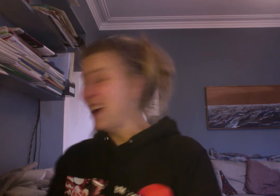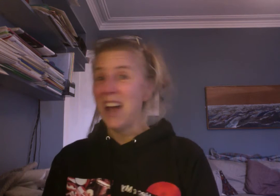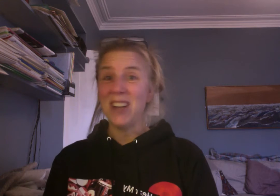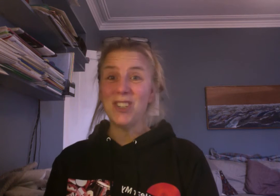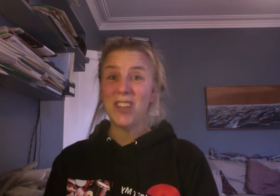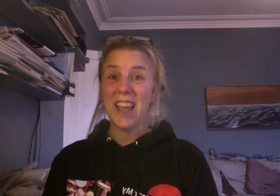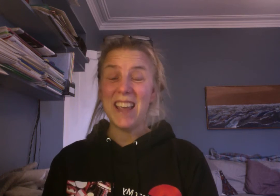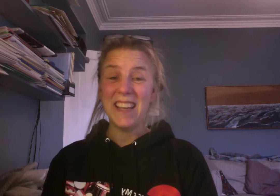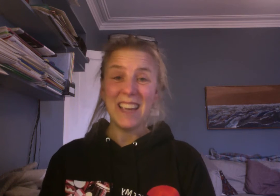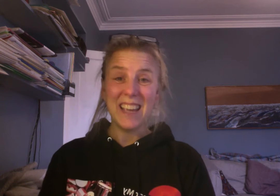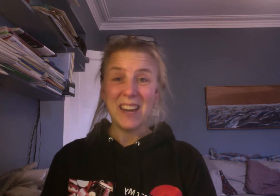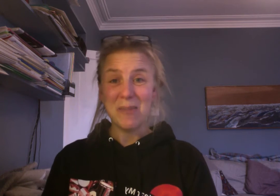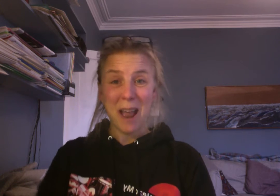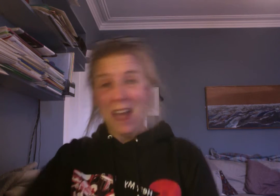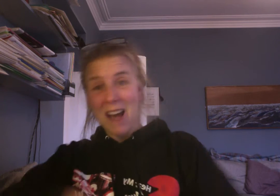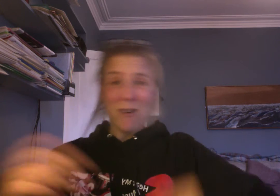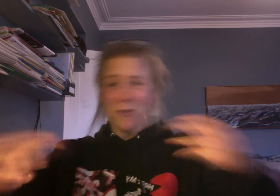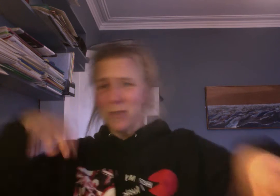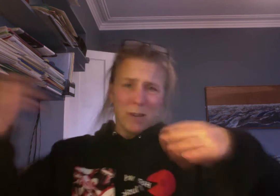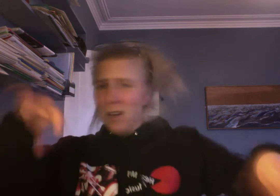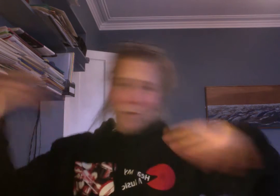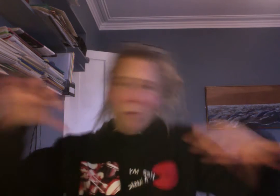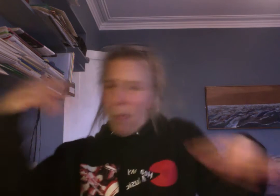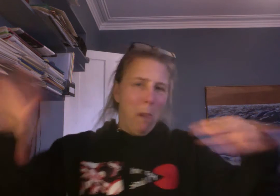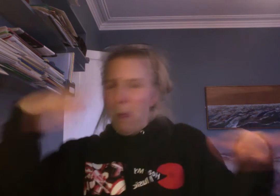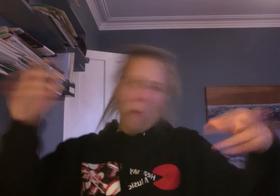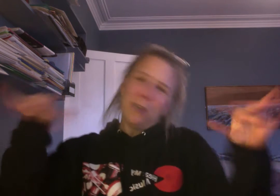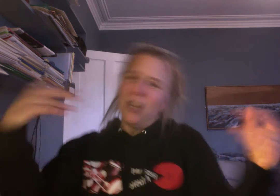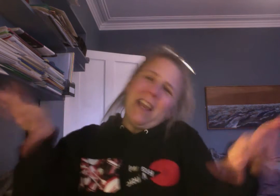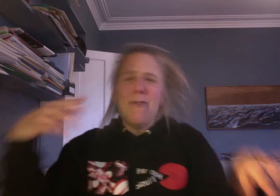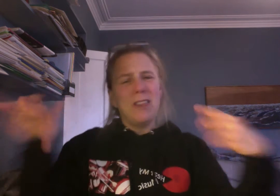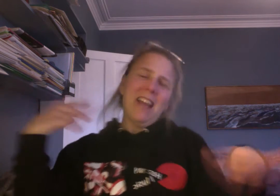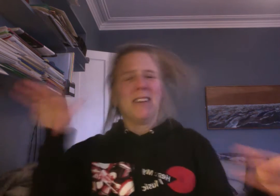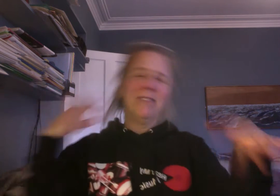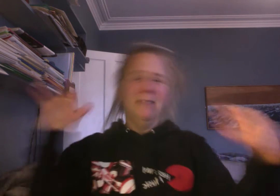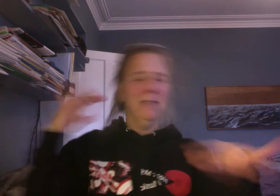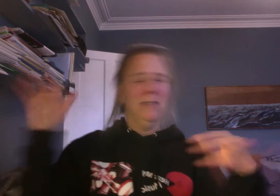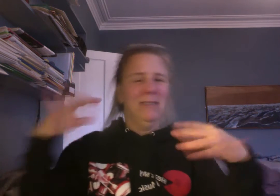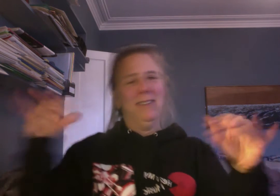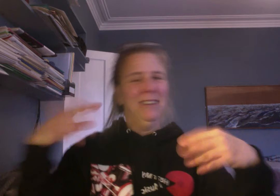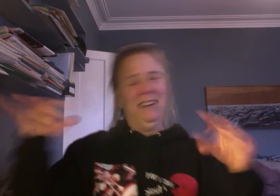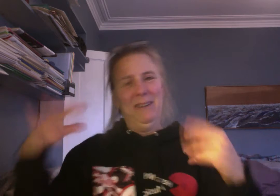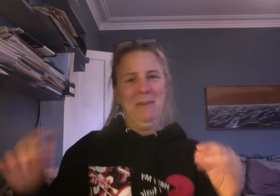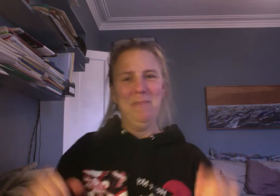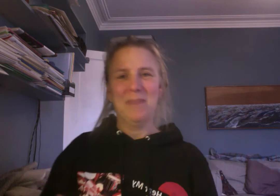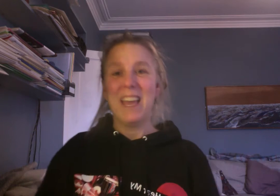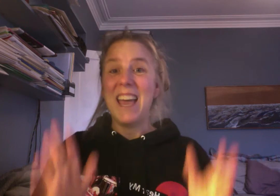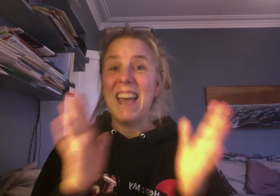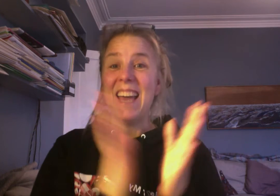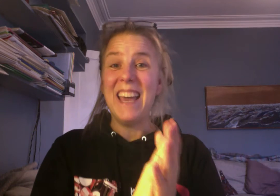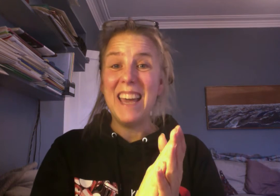And shake it around, ooh, shake everything. Ooh. Here